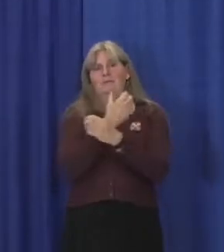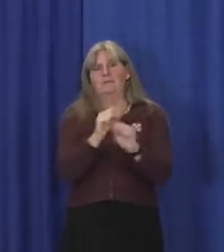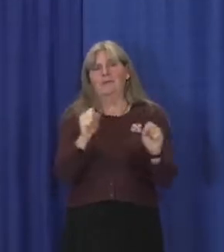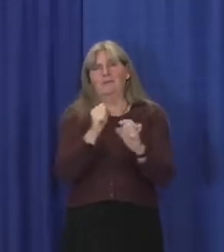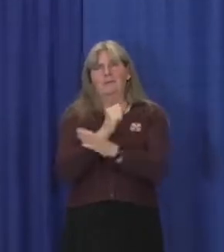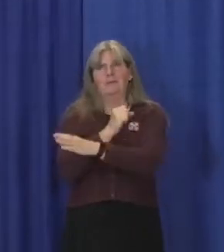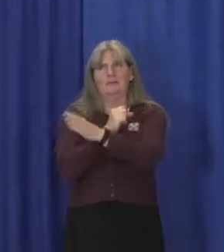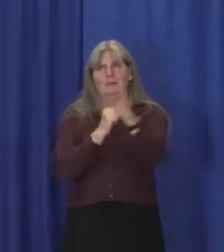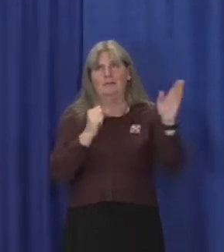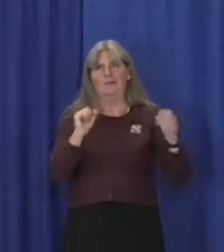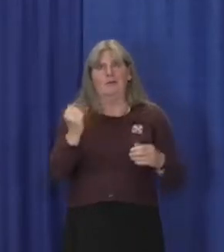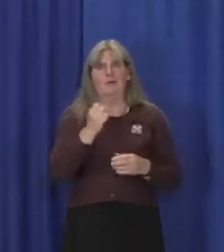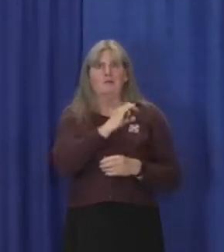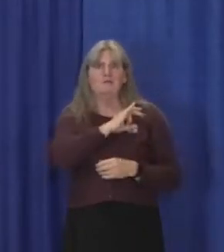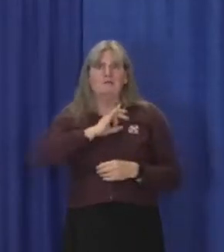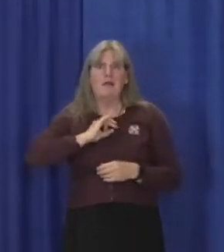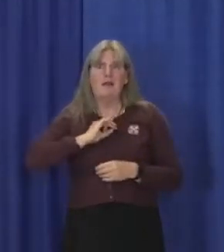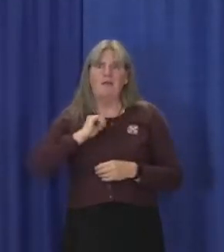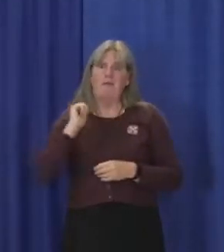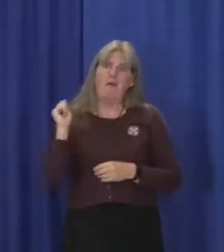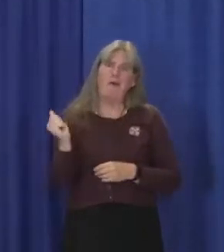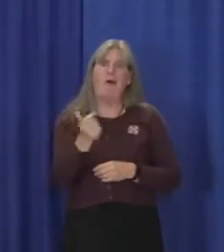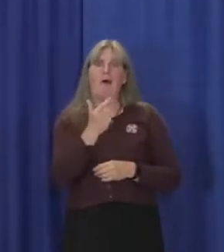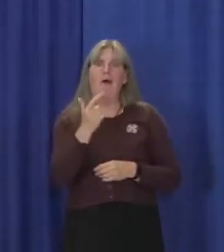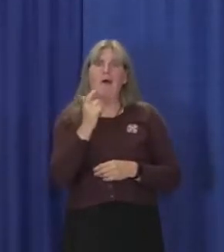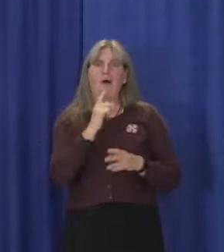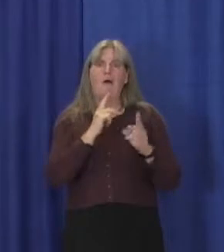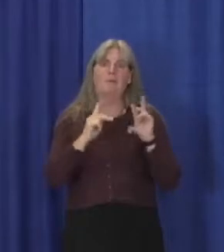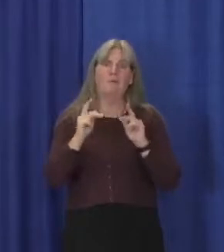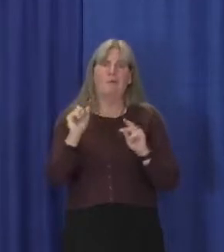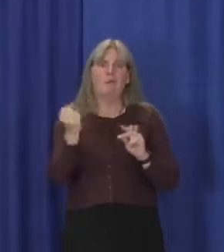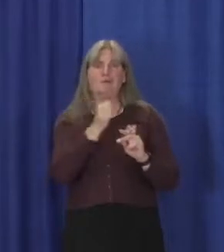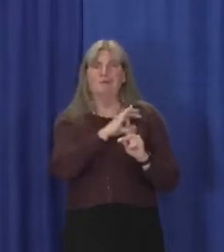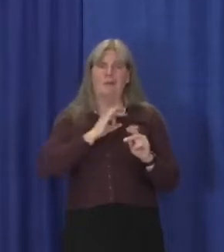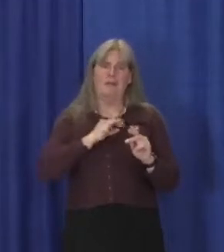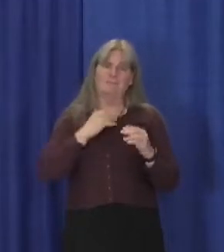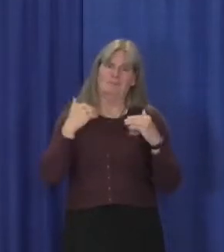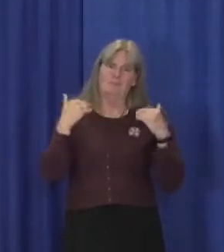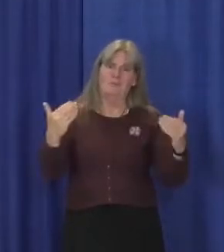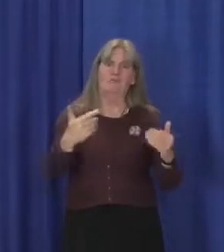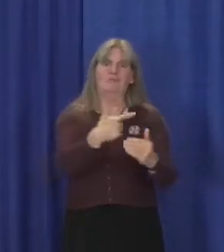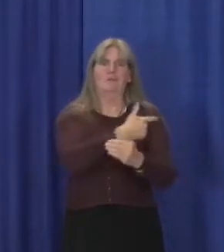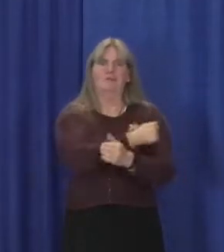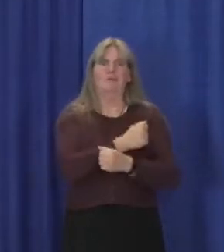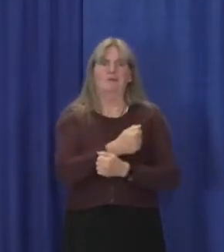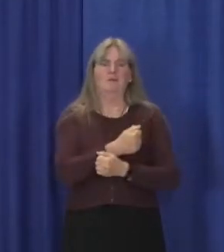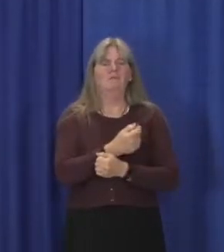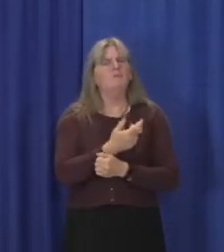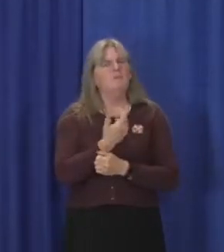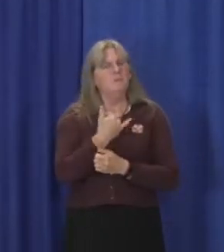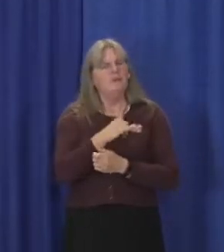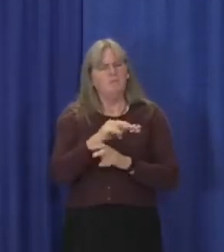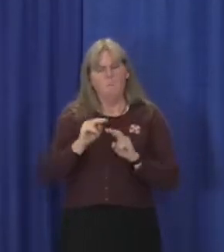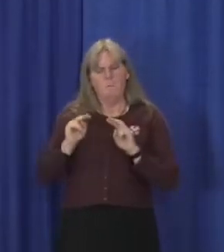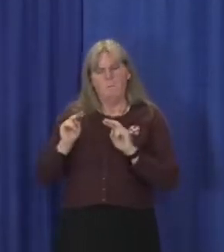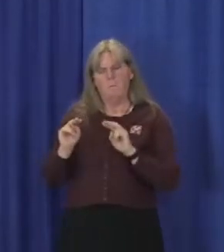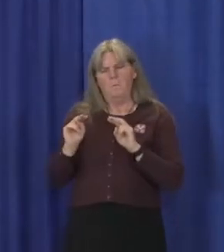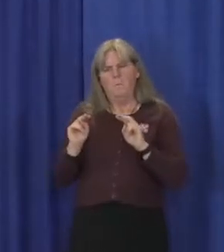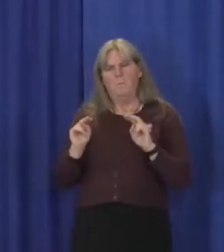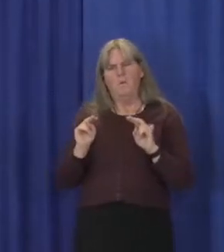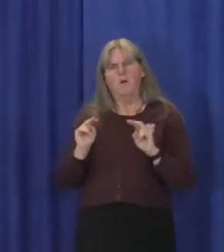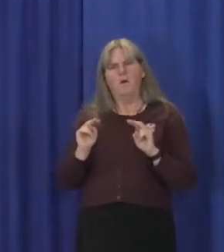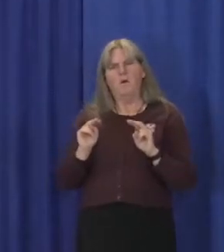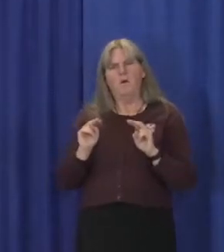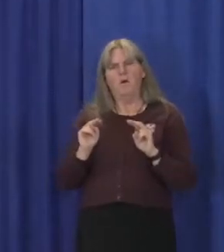we strongly encourage all employees to get vaccinated. We're continuing to monitor these